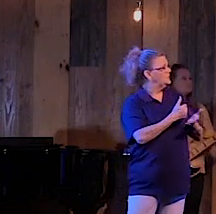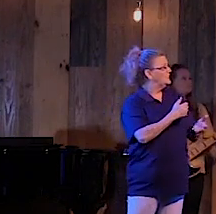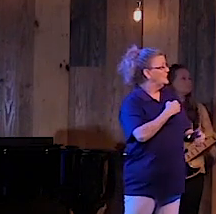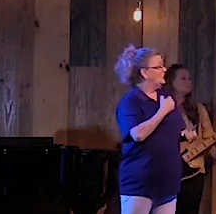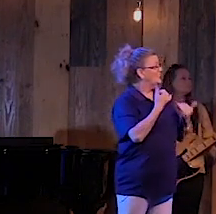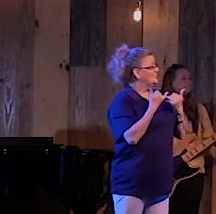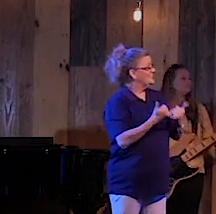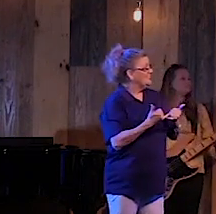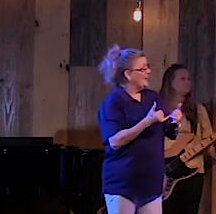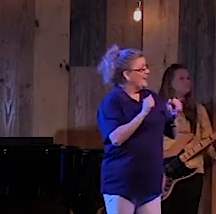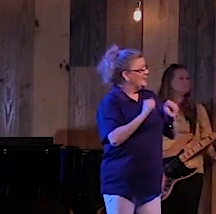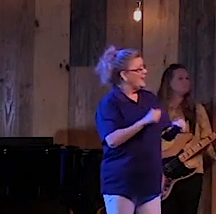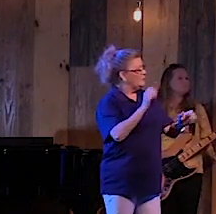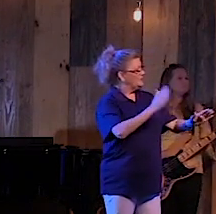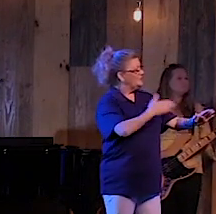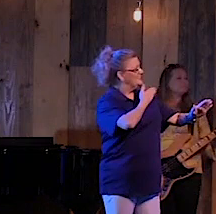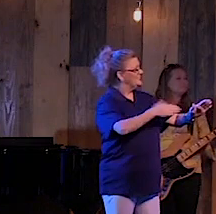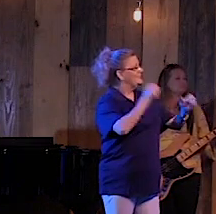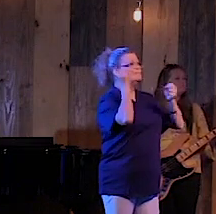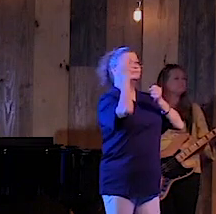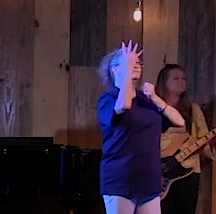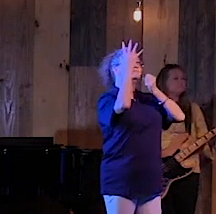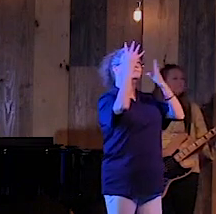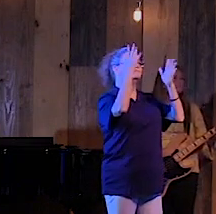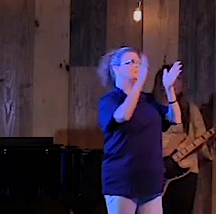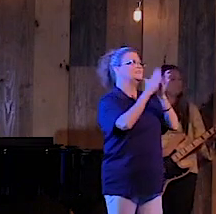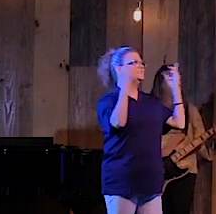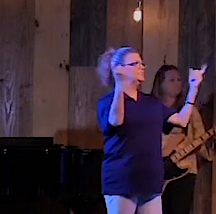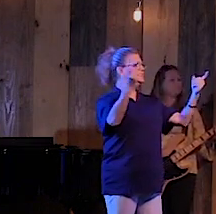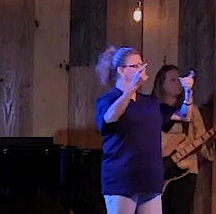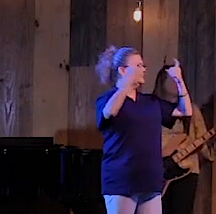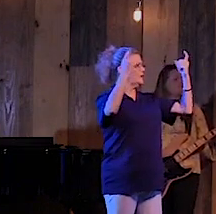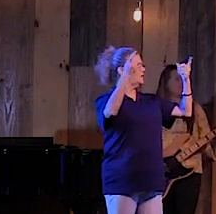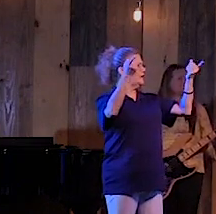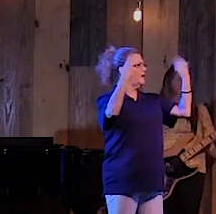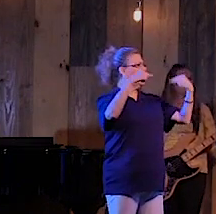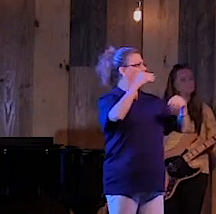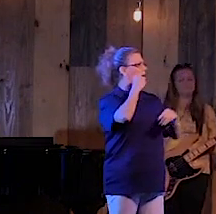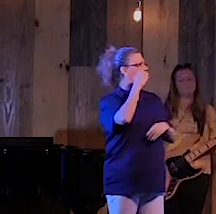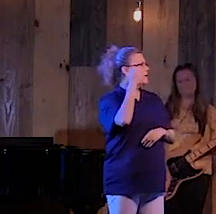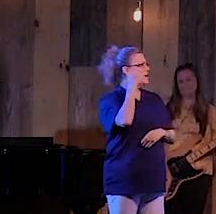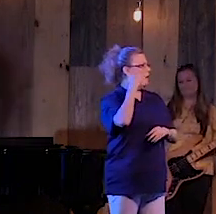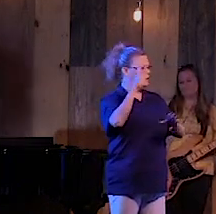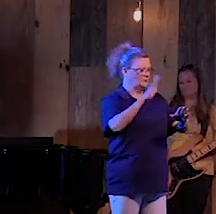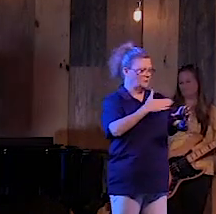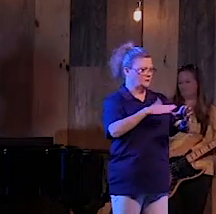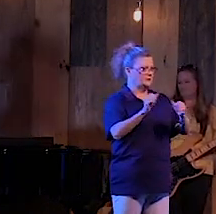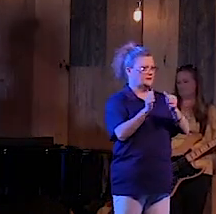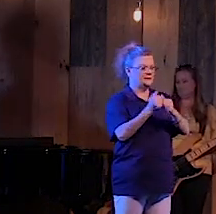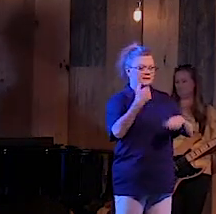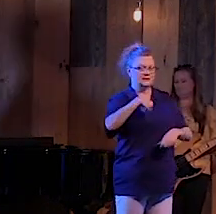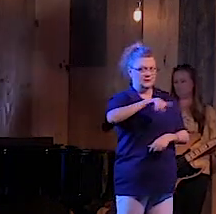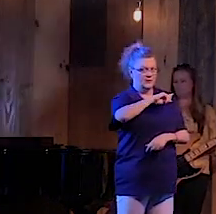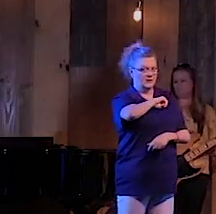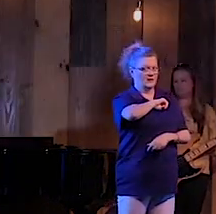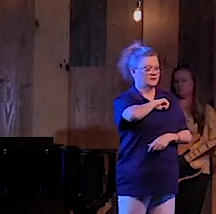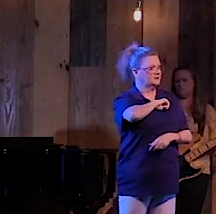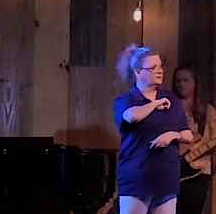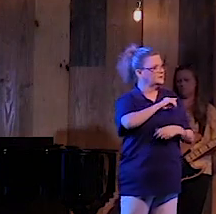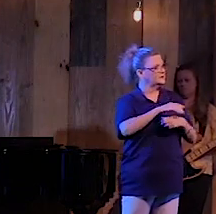sing celebrating coming home to this great love of the King? Would you sing with us?